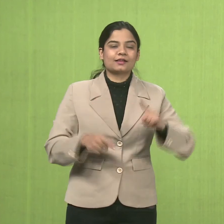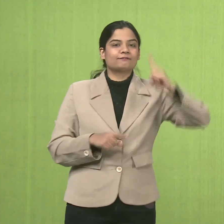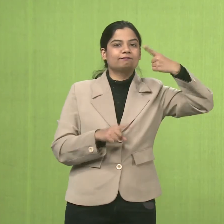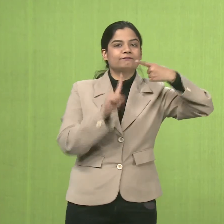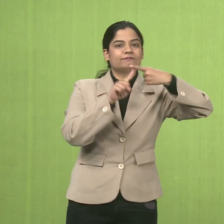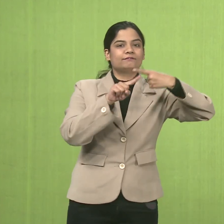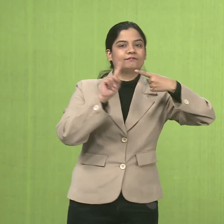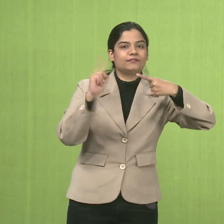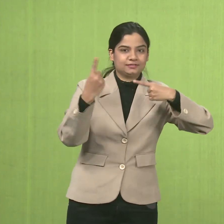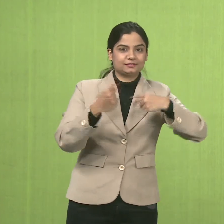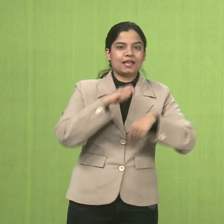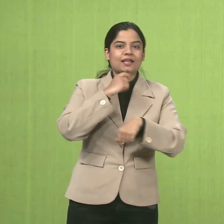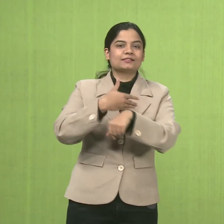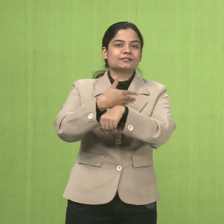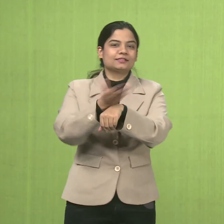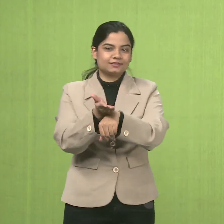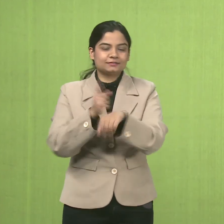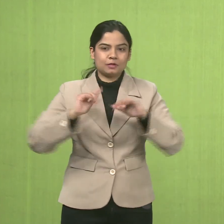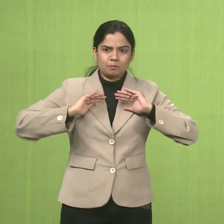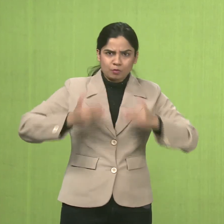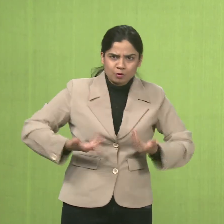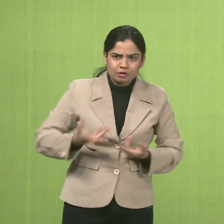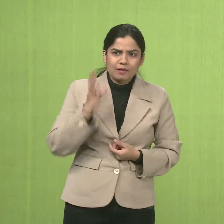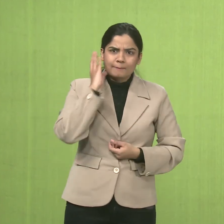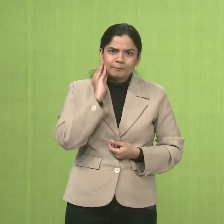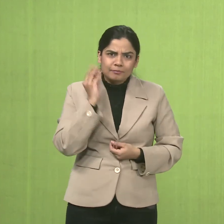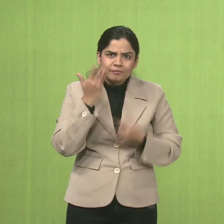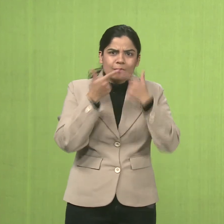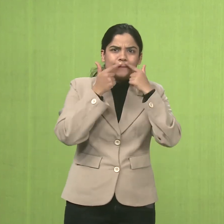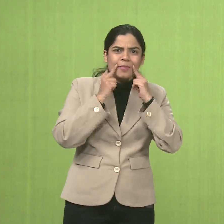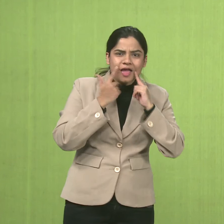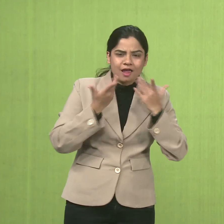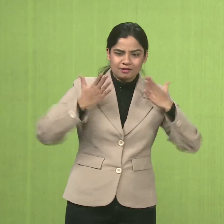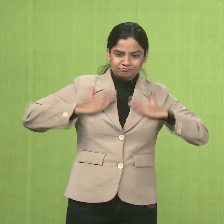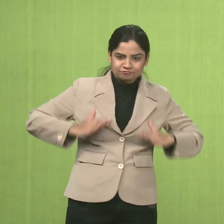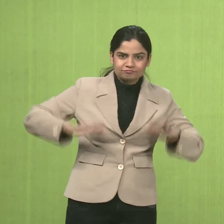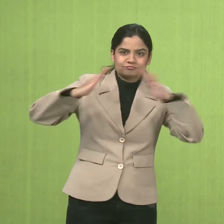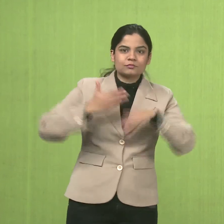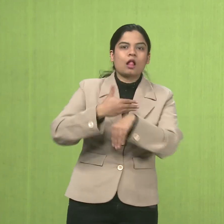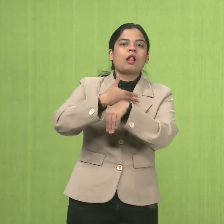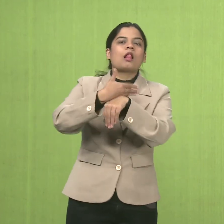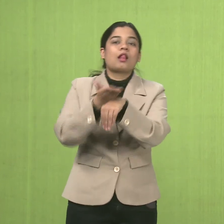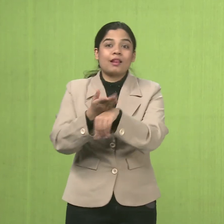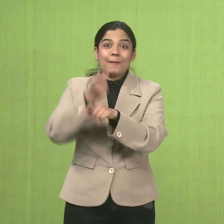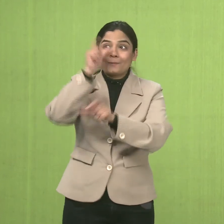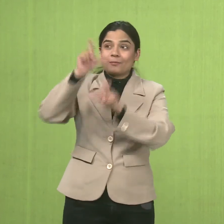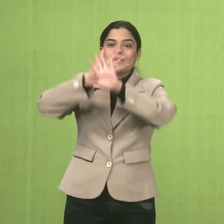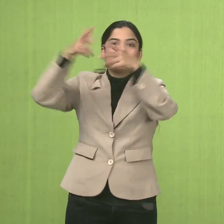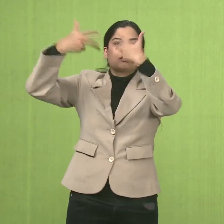The answer is A, the late maturing girl, who are not